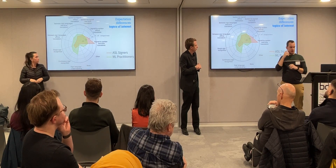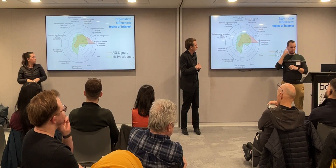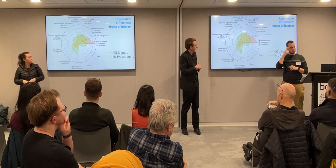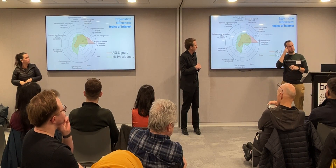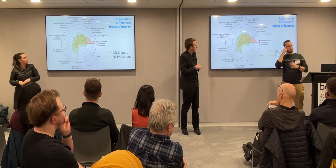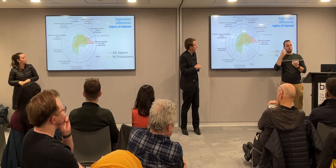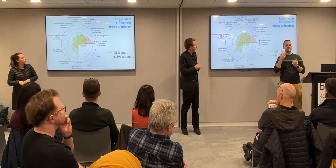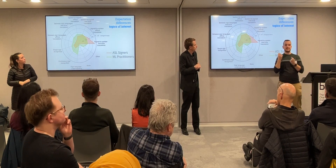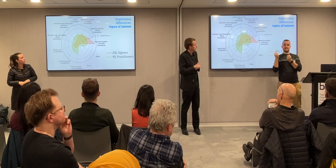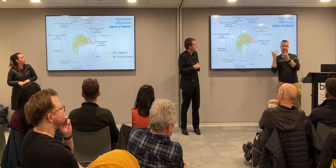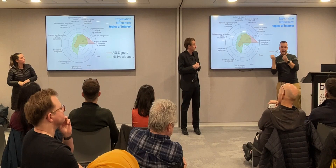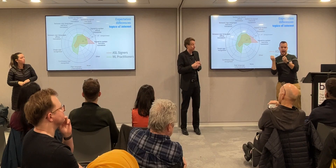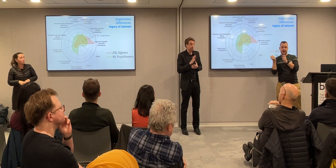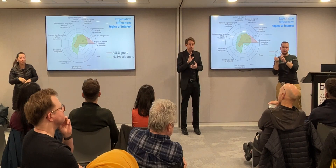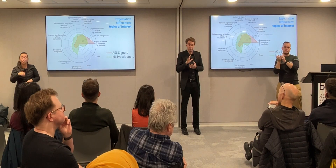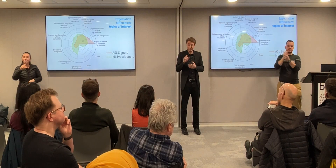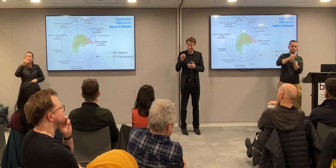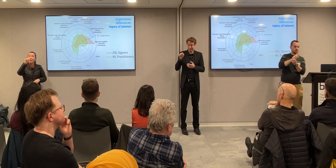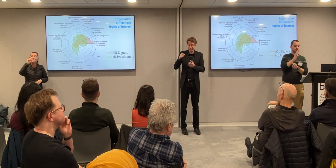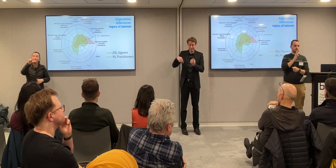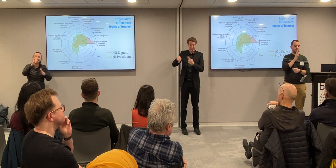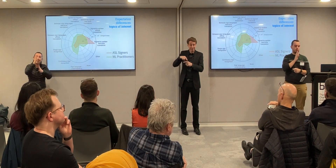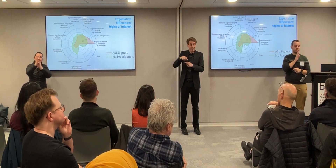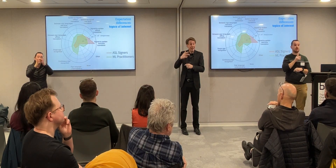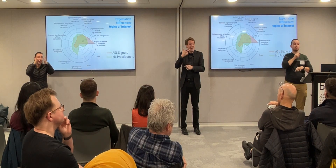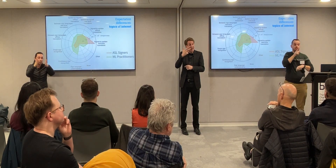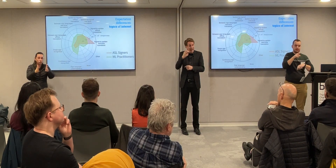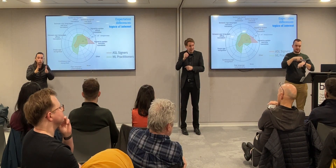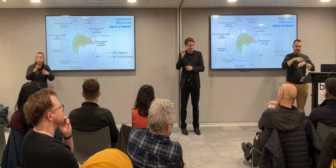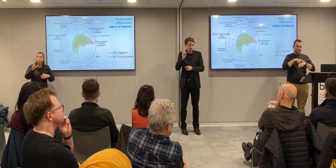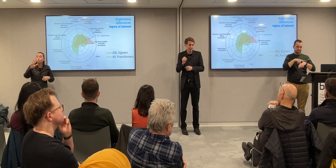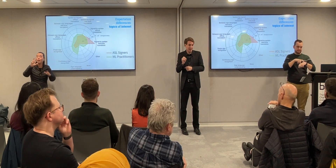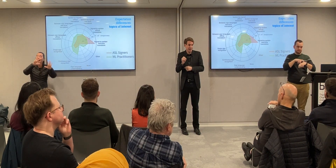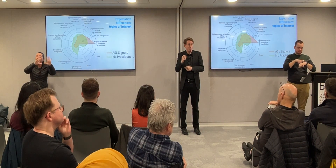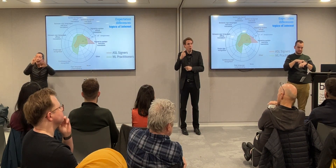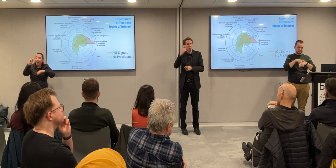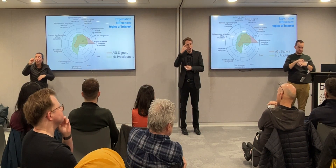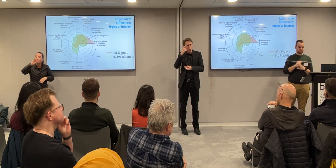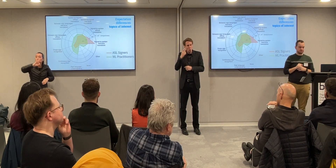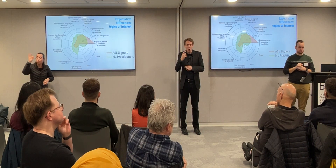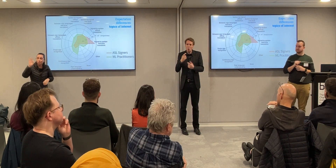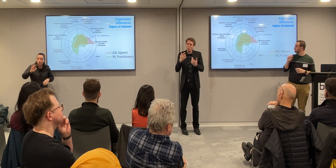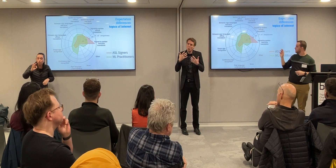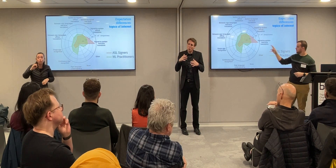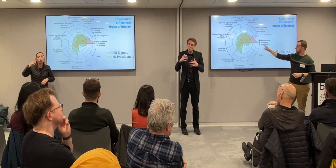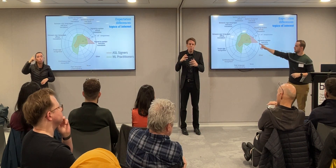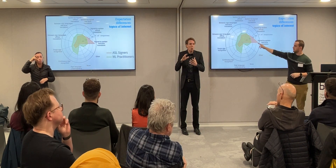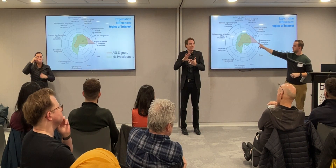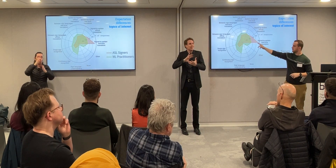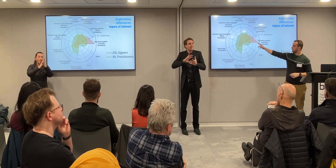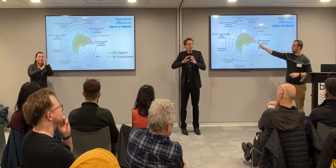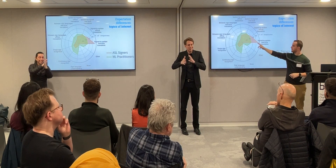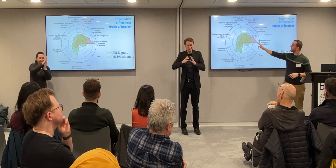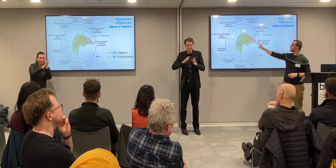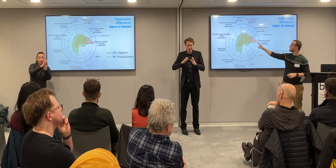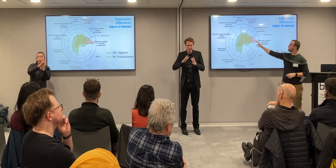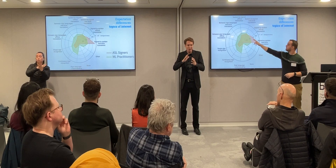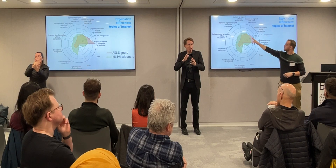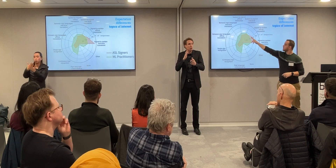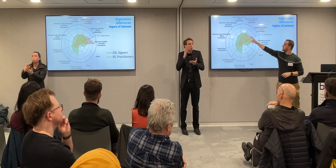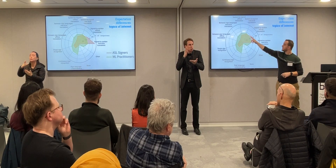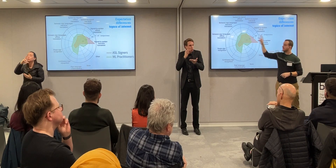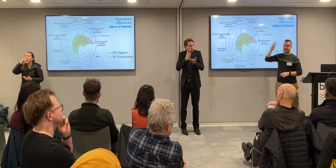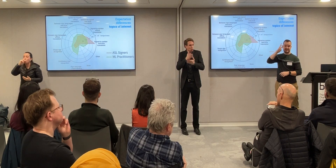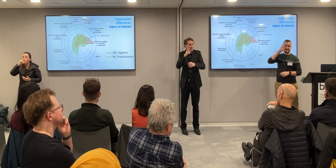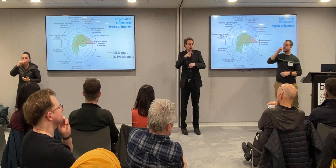More than 80% of the ASL signers thought that sign-to-spoken real-time translation was a topic of